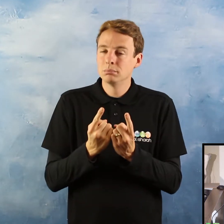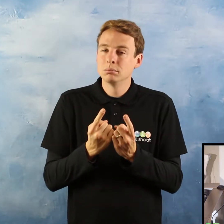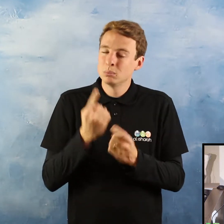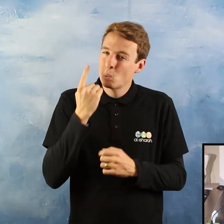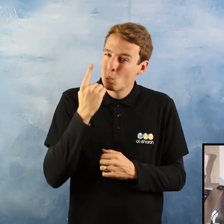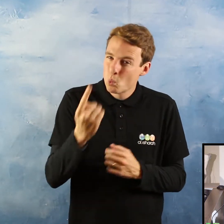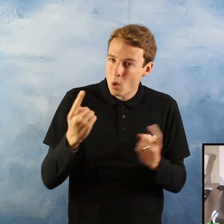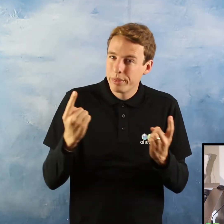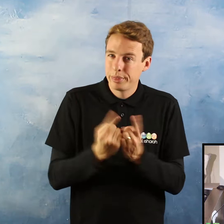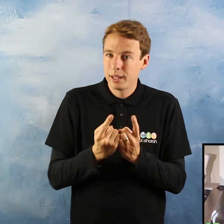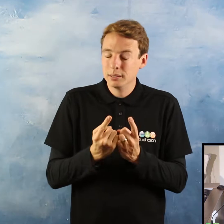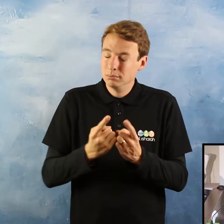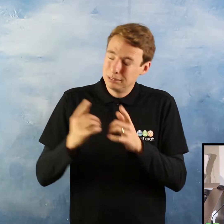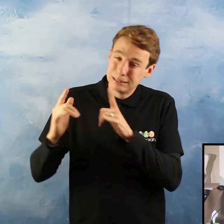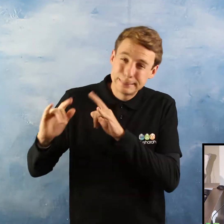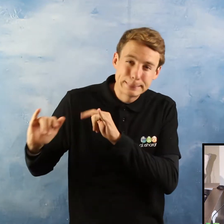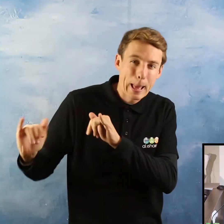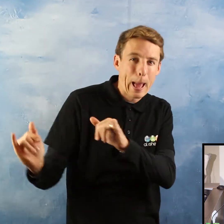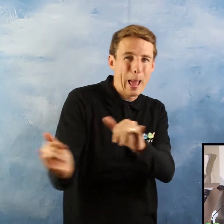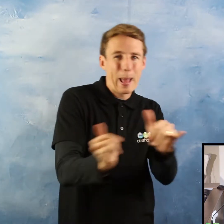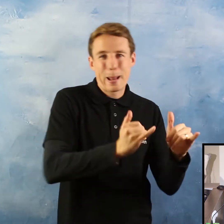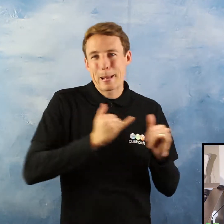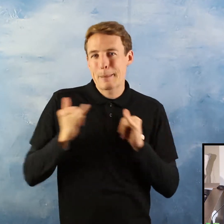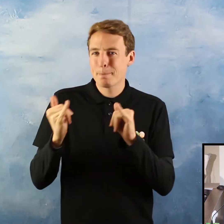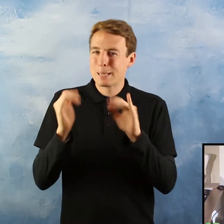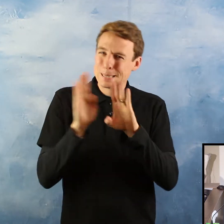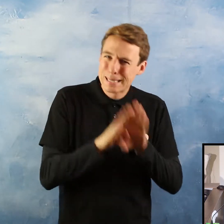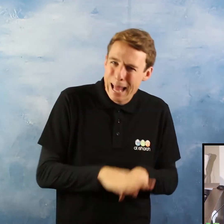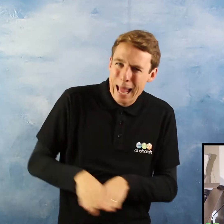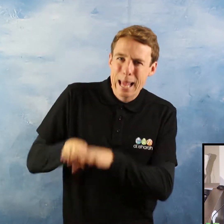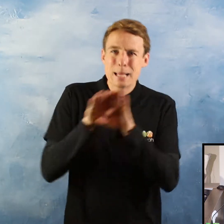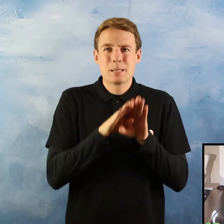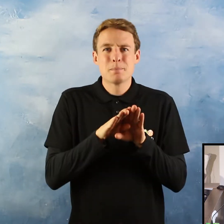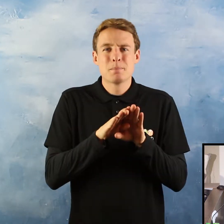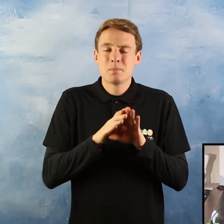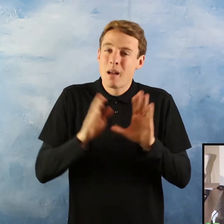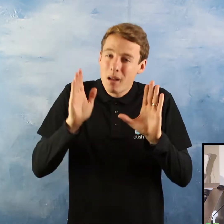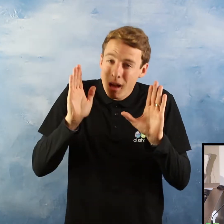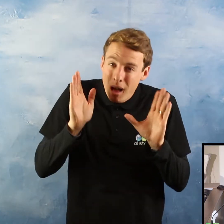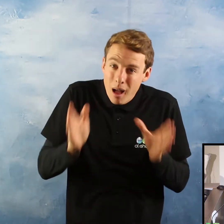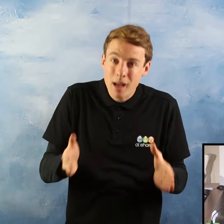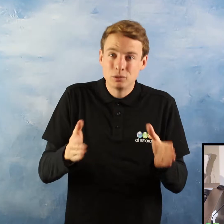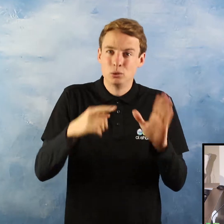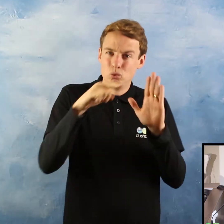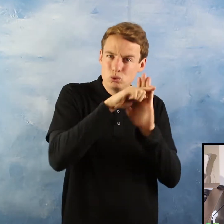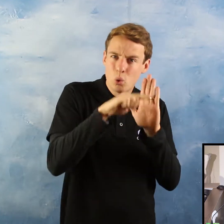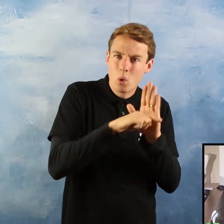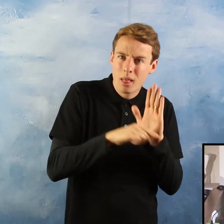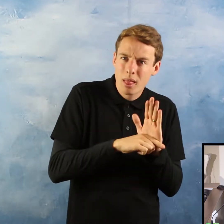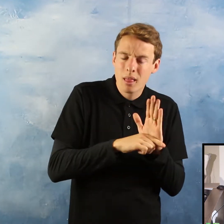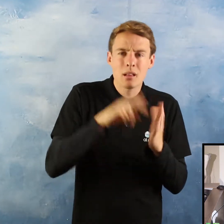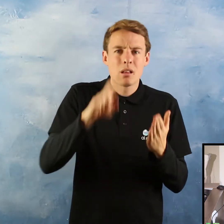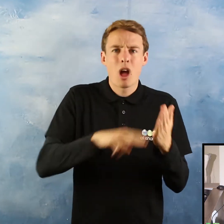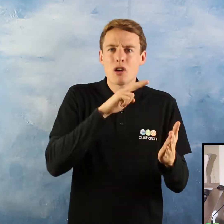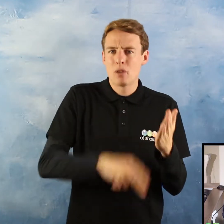accept, agree, there must be things haram. In Arabic, haram. In